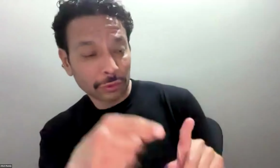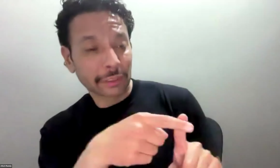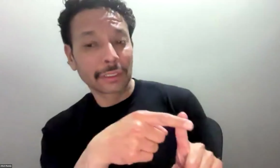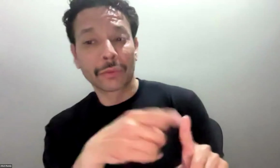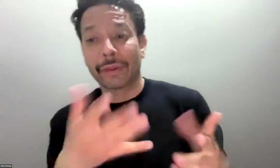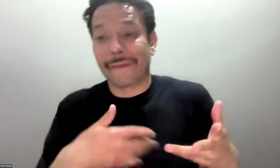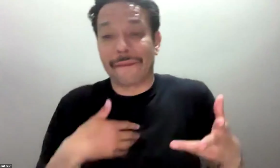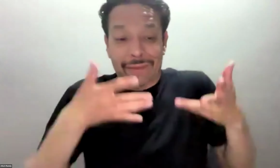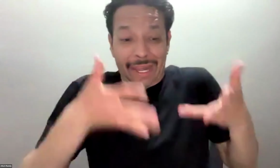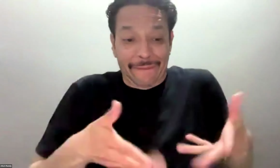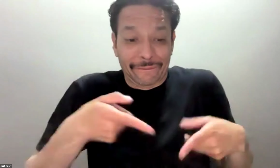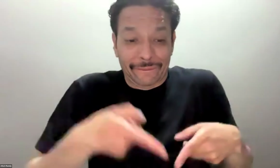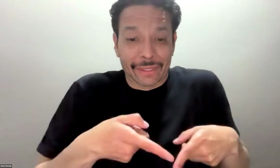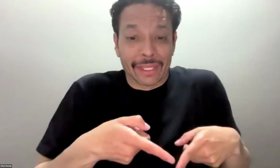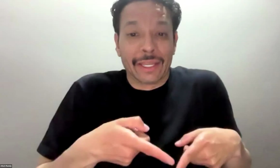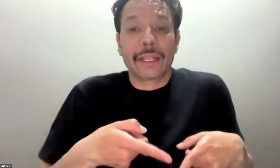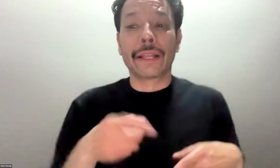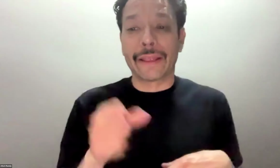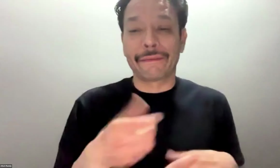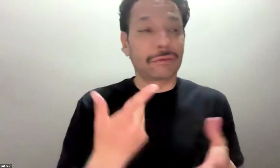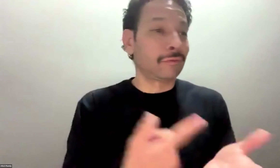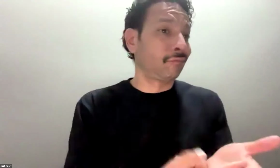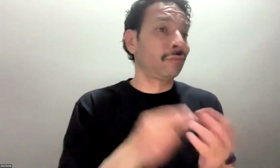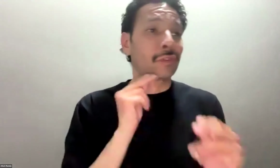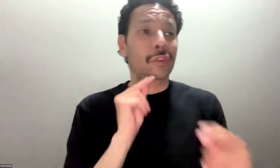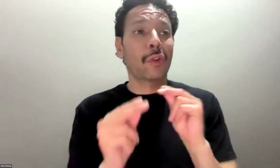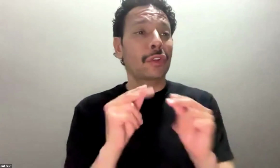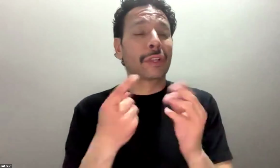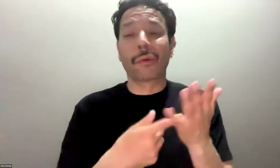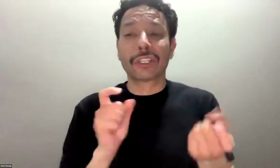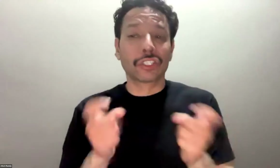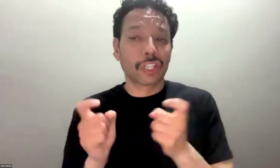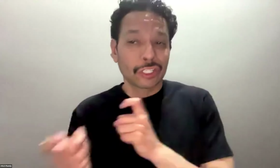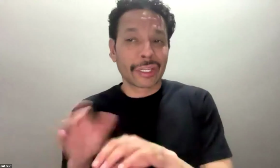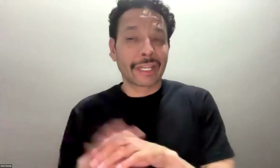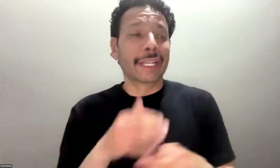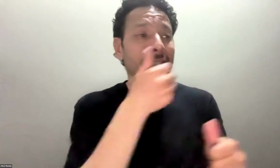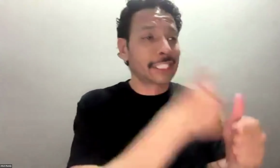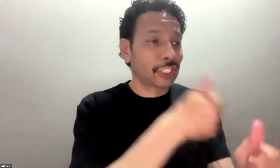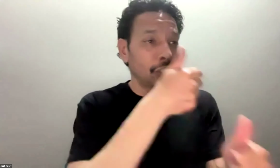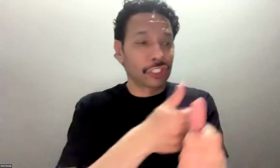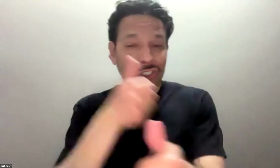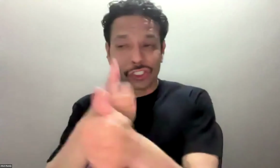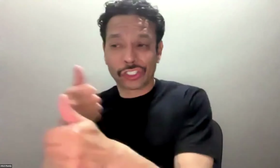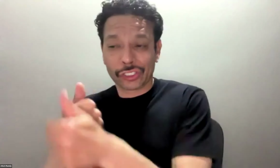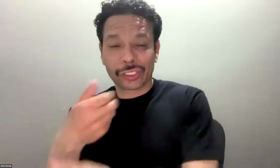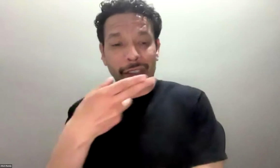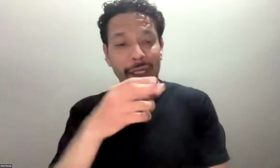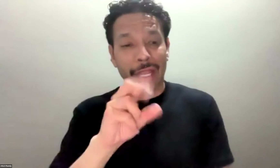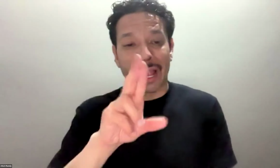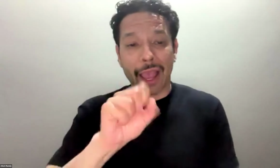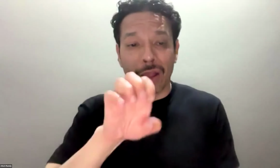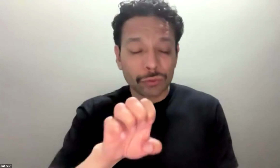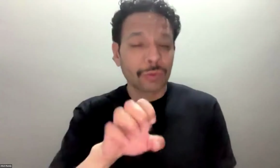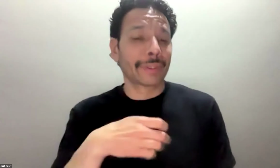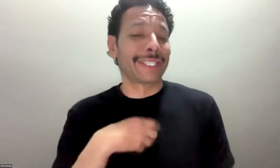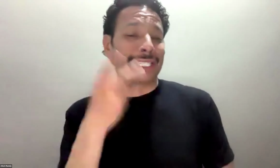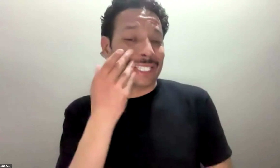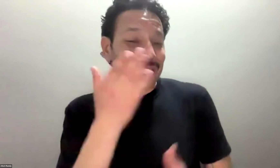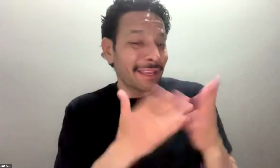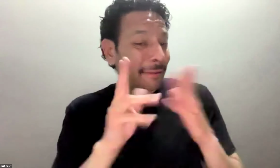it, then they kind of negotiate what the changes were made in each house, and we see